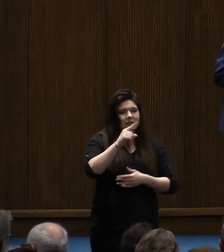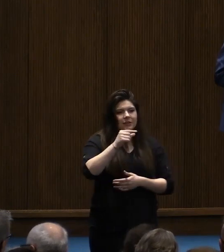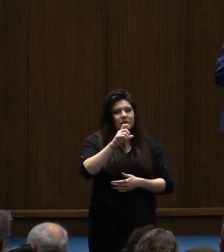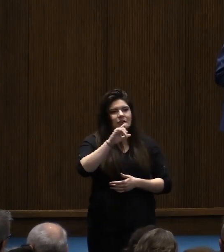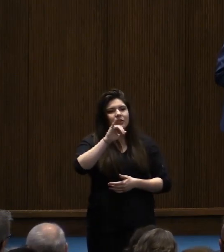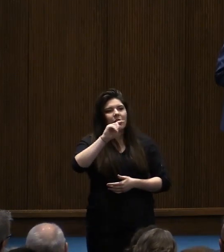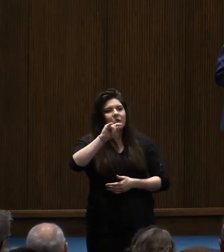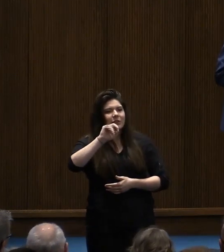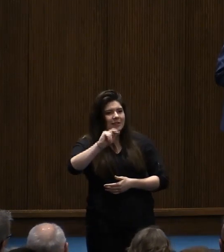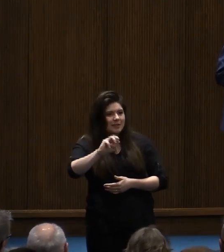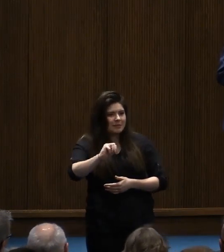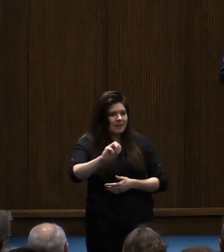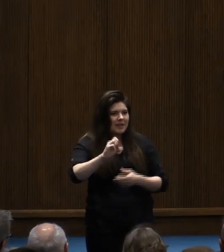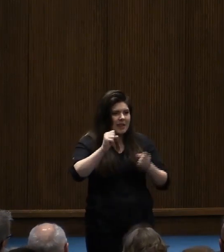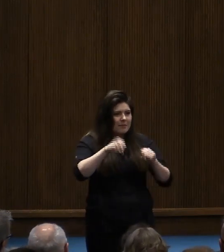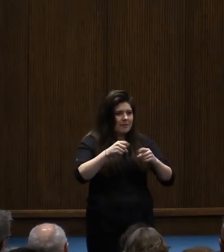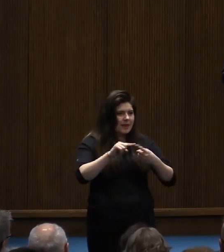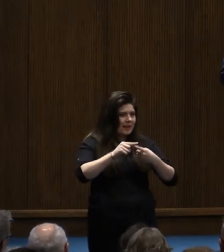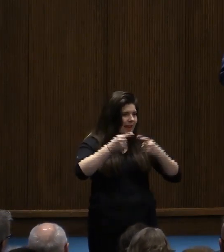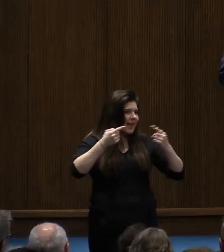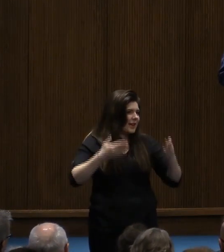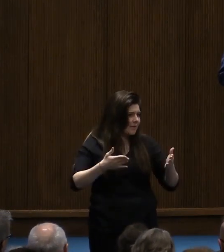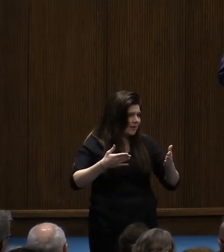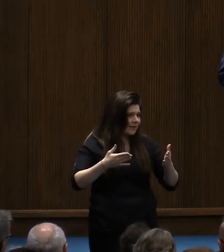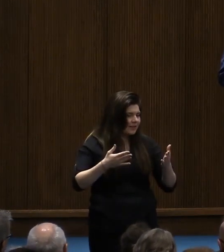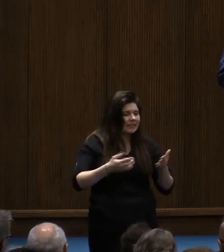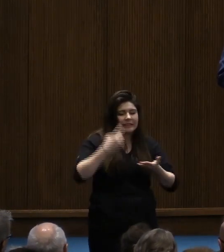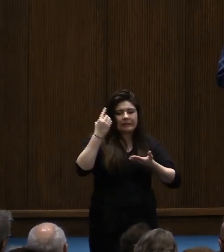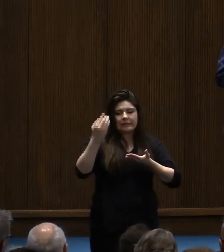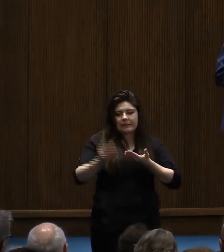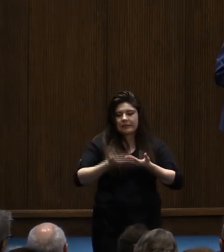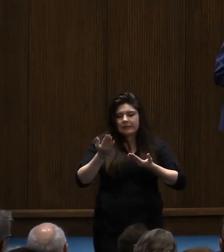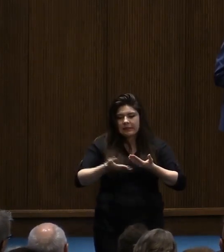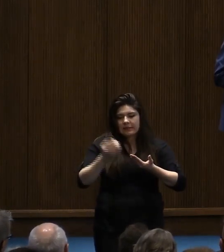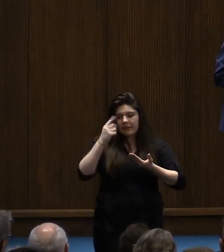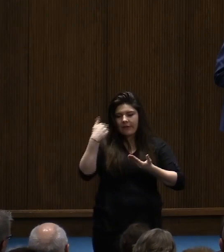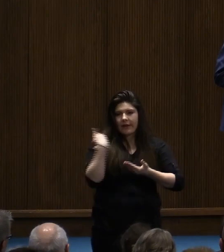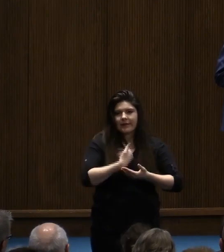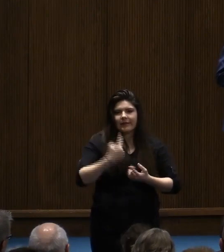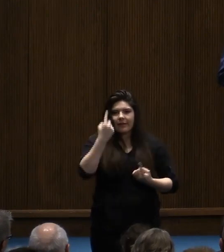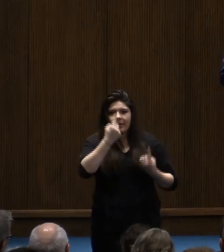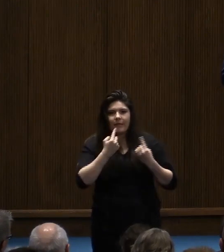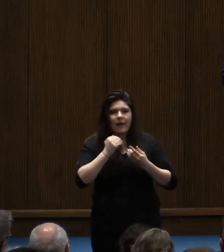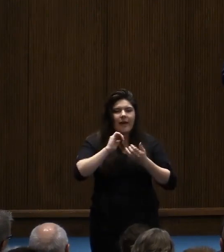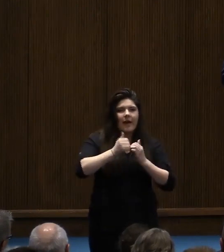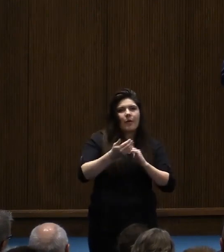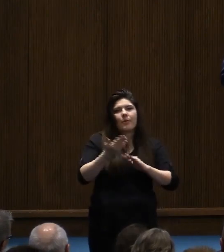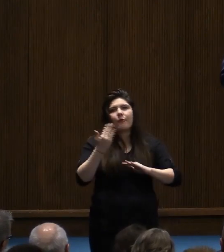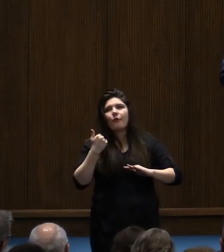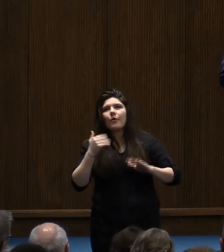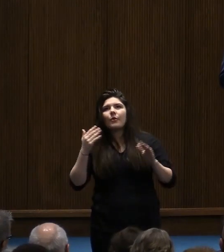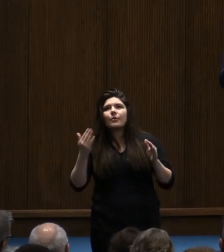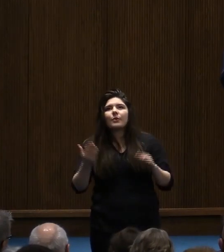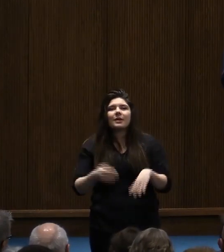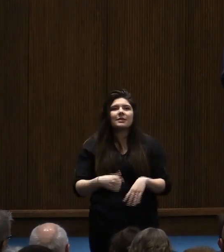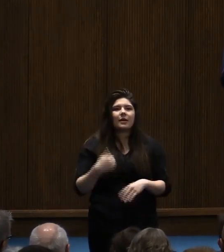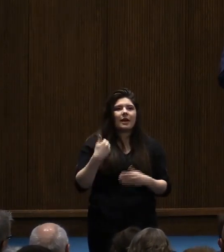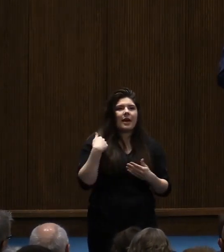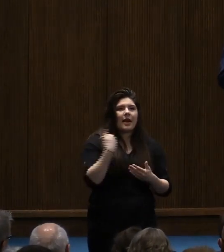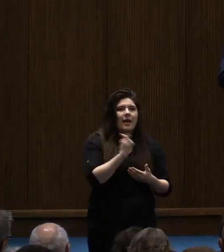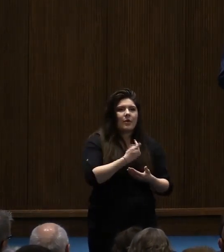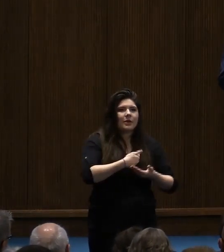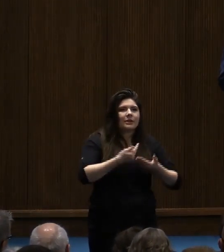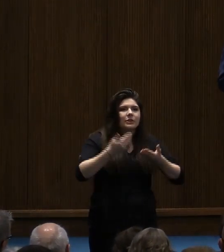progress. And many times it's easy for us to think about how things were, and I believe that we serve a God, a